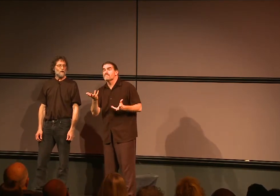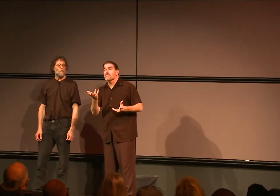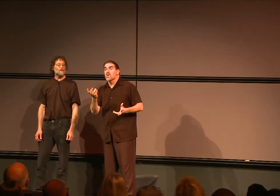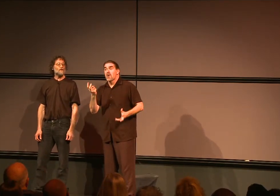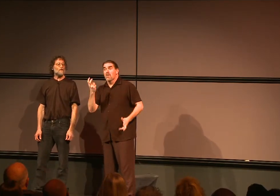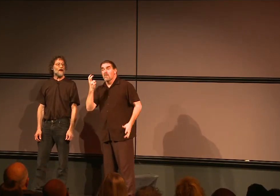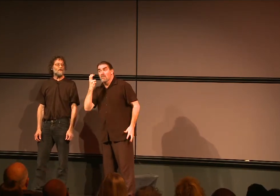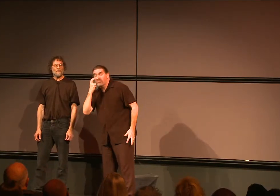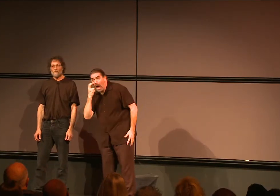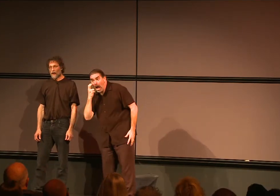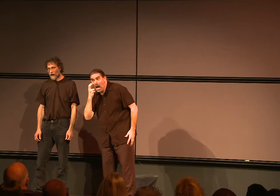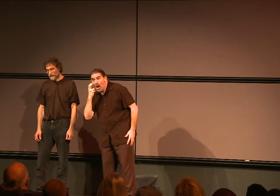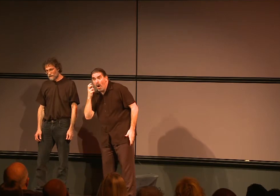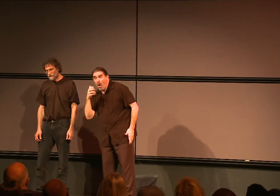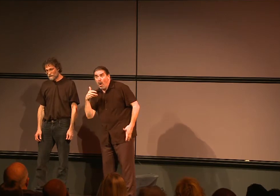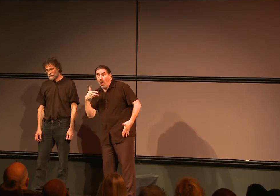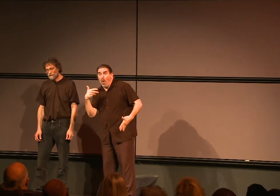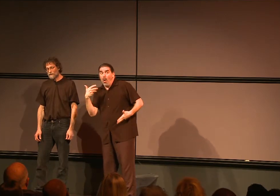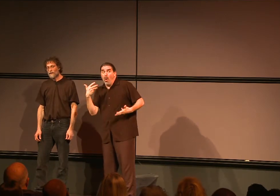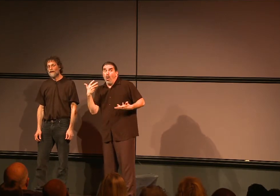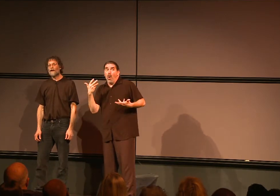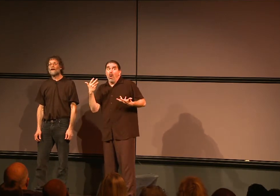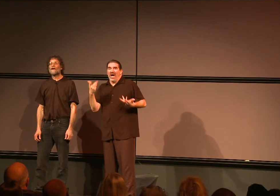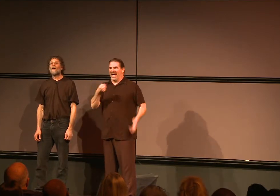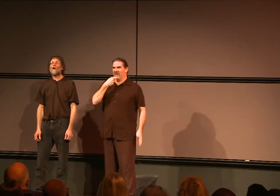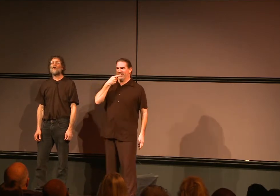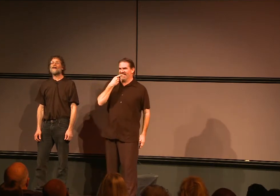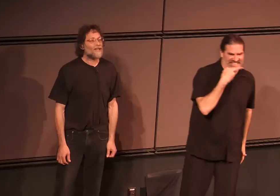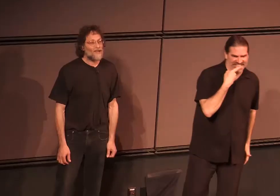would you rather be blind or hearing?